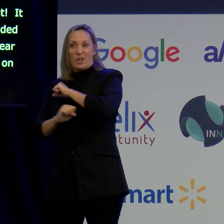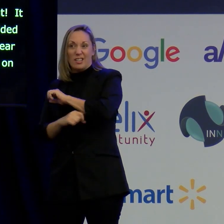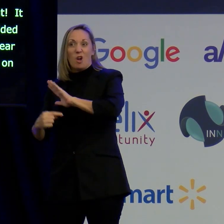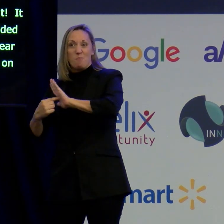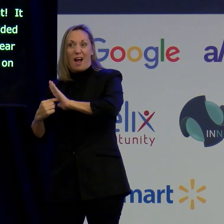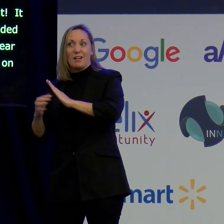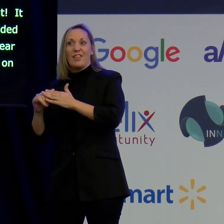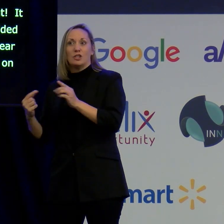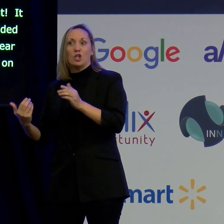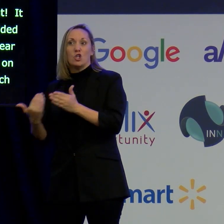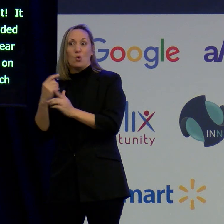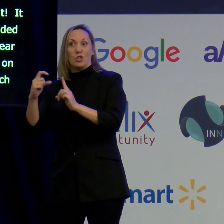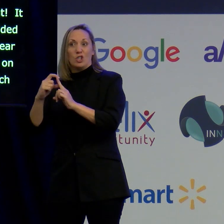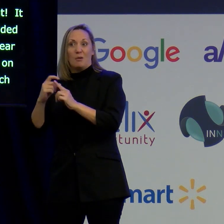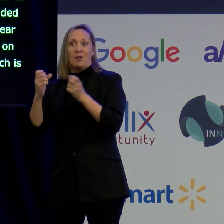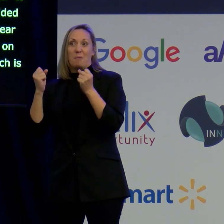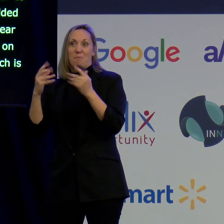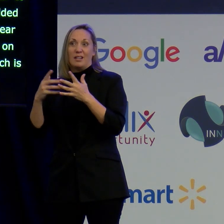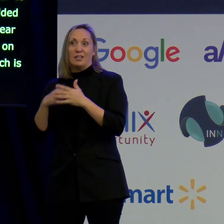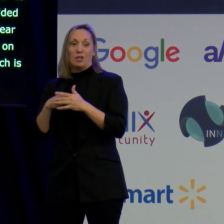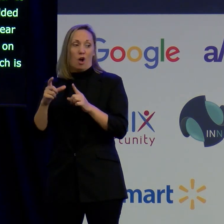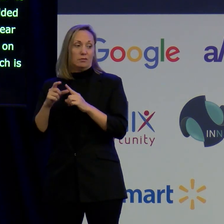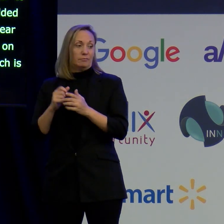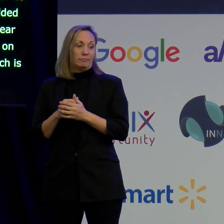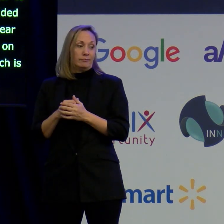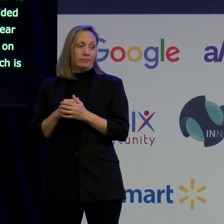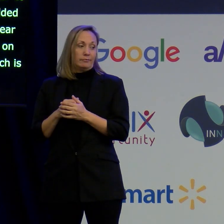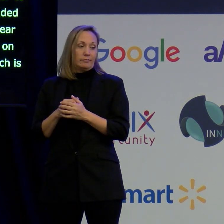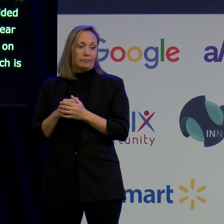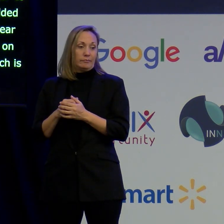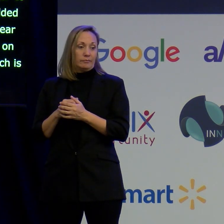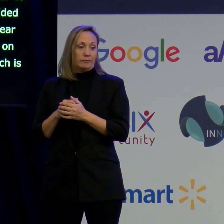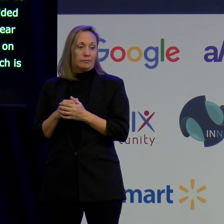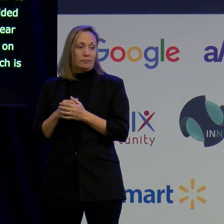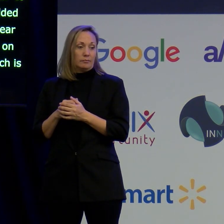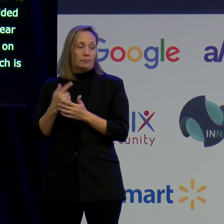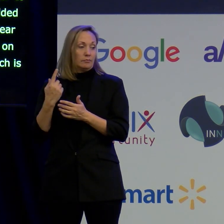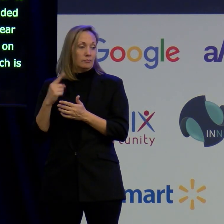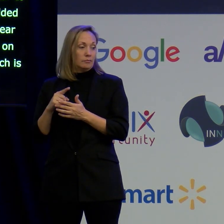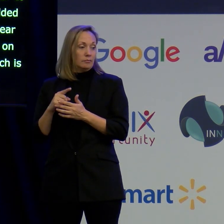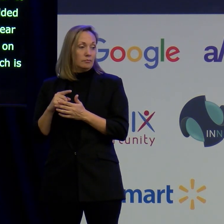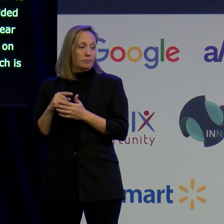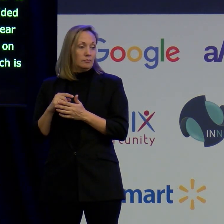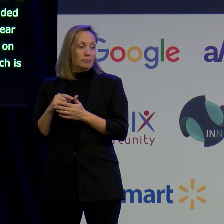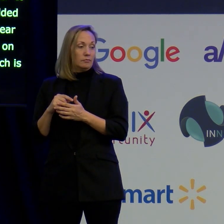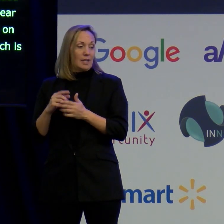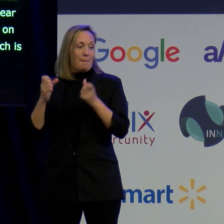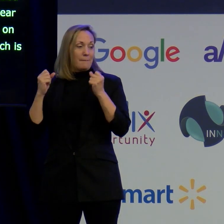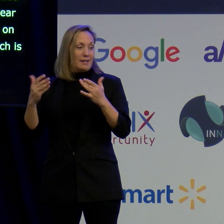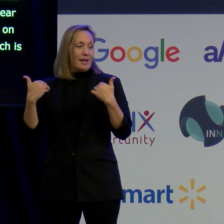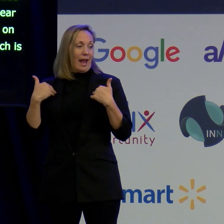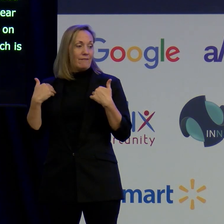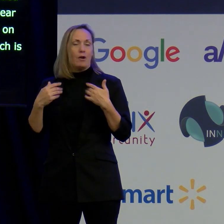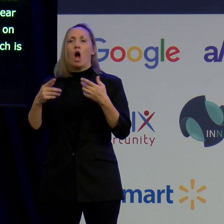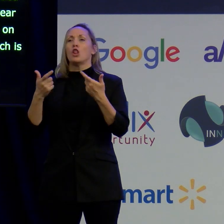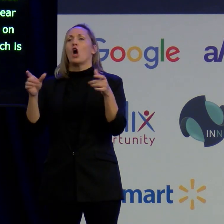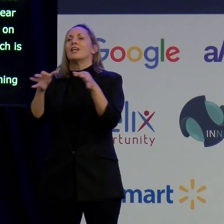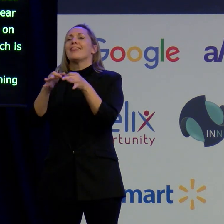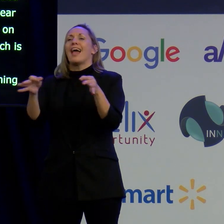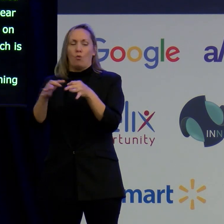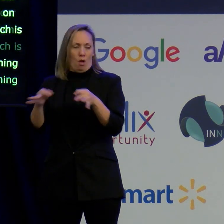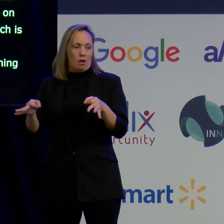the new term for many have been calling large language models. It is consuming an utter incredible